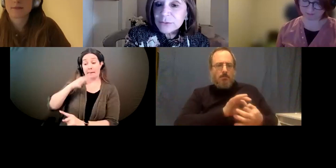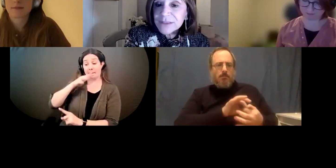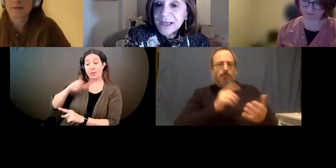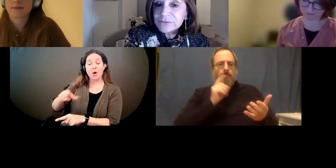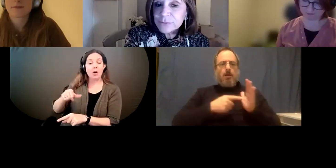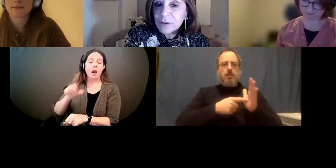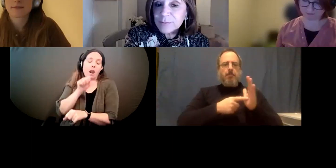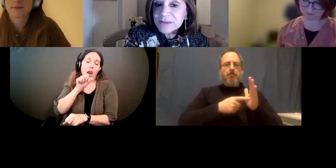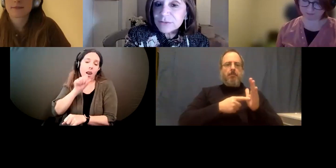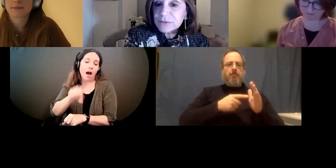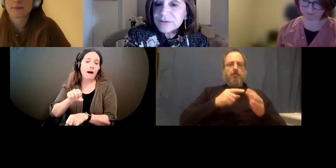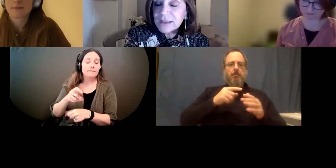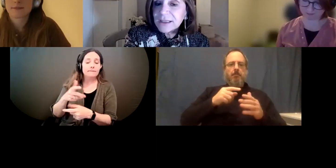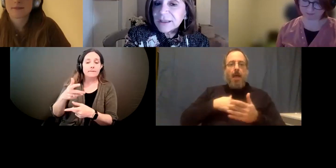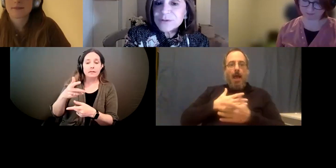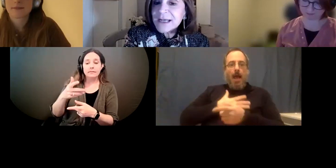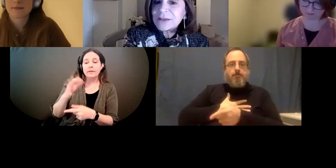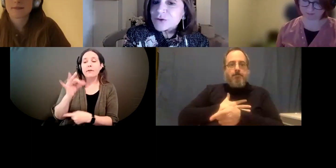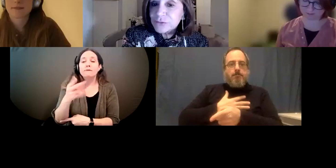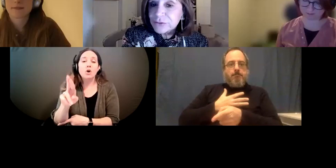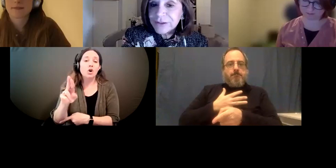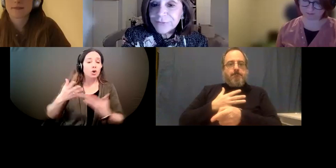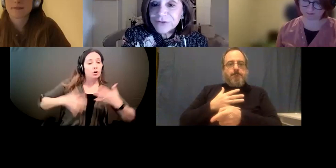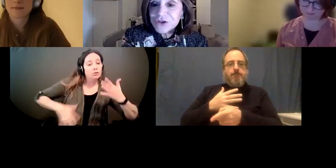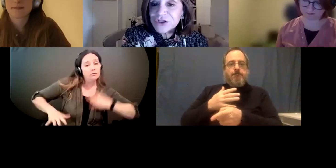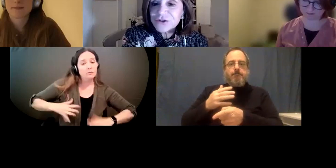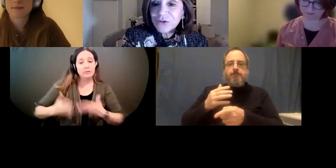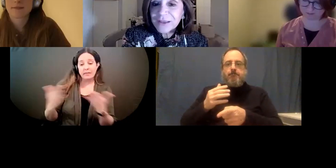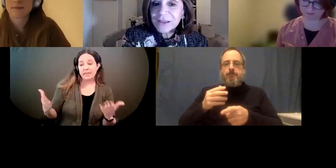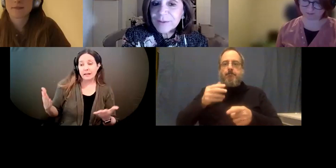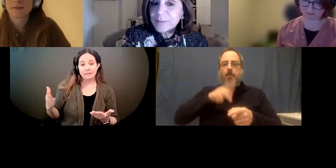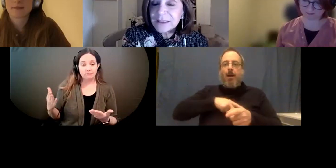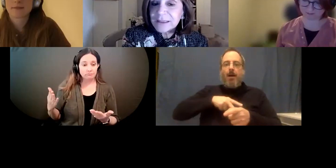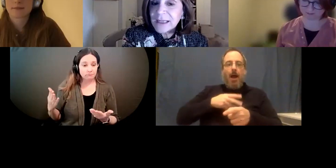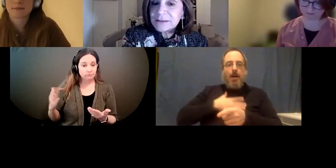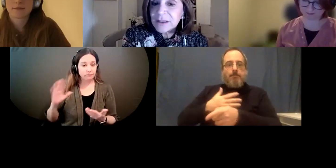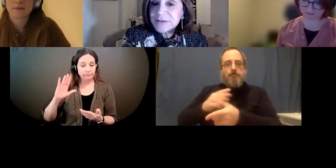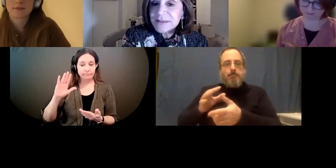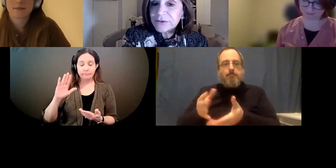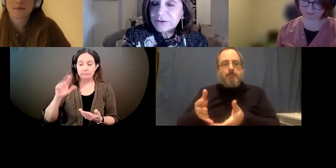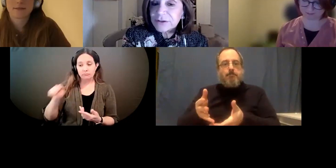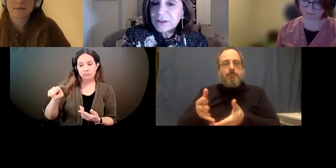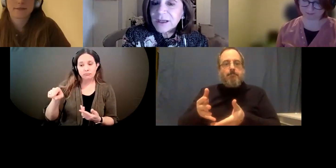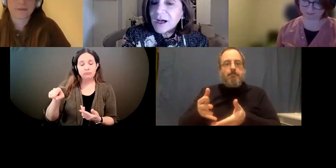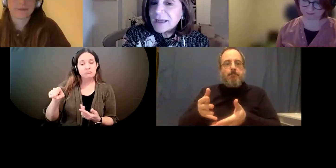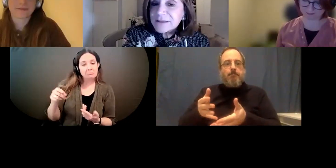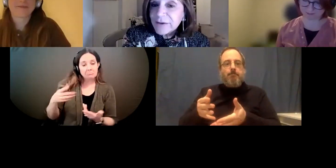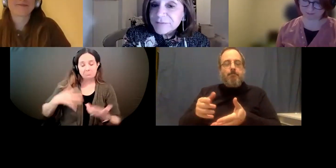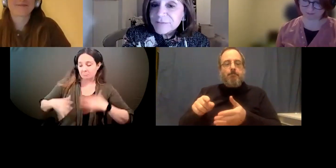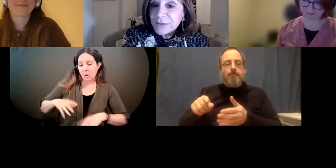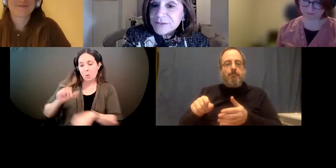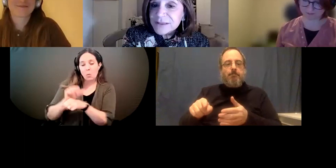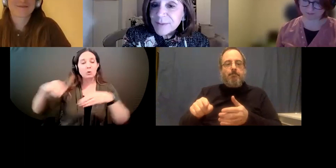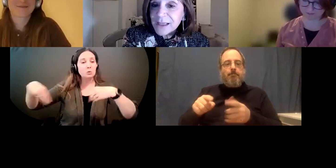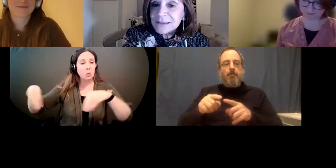at downtown department stores. It was natural that she should think about being a nightclub singer. I